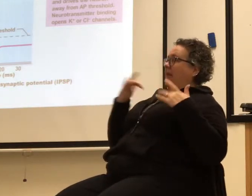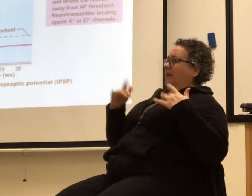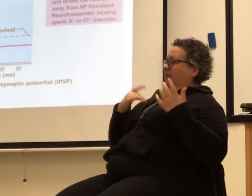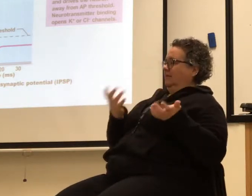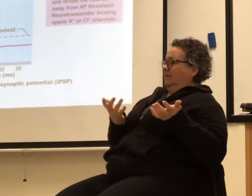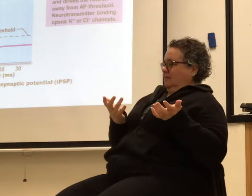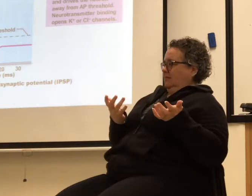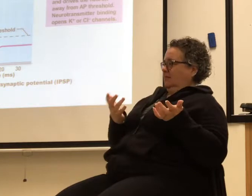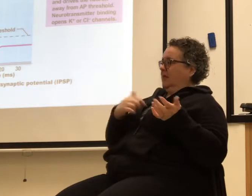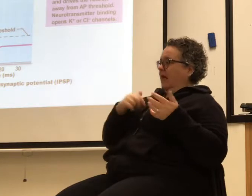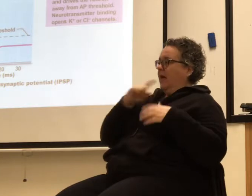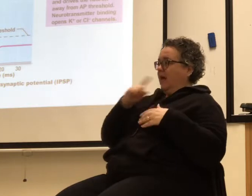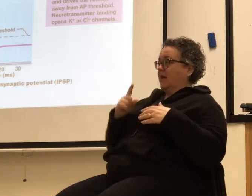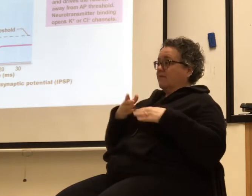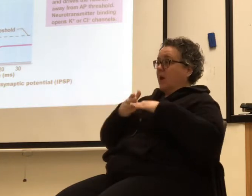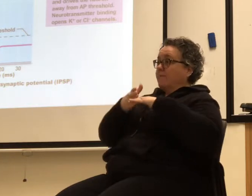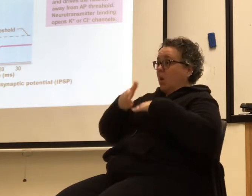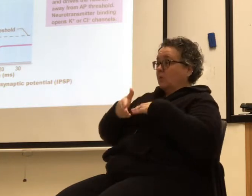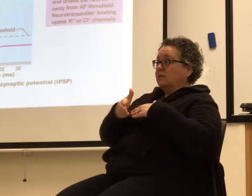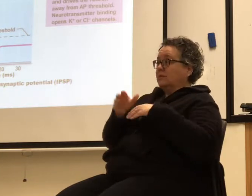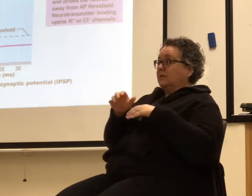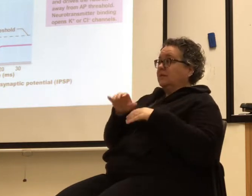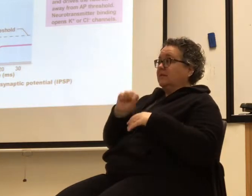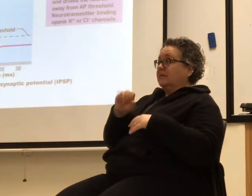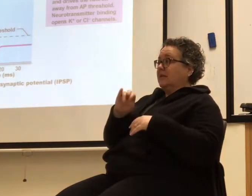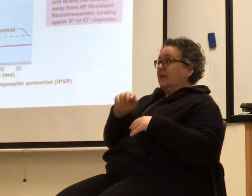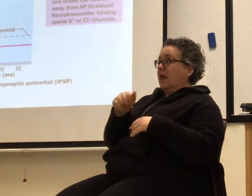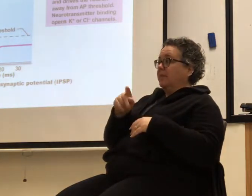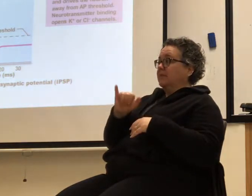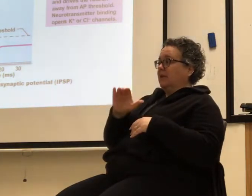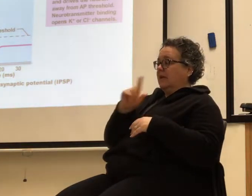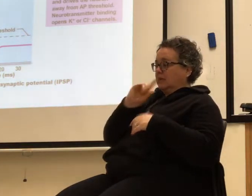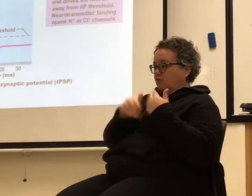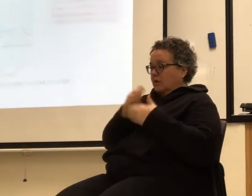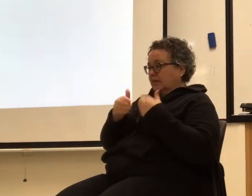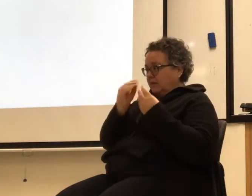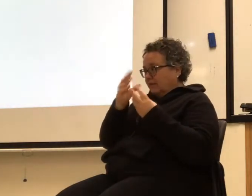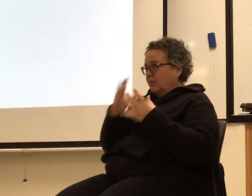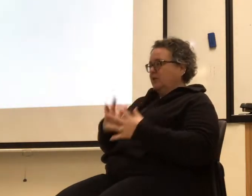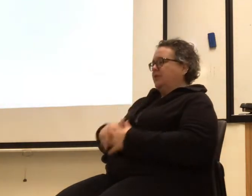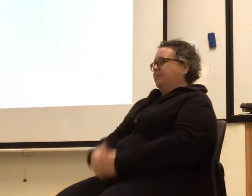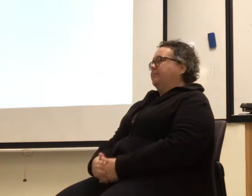how the postsynaptic cell is processing the information. That's BIOL.